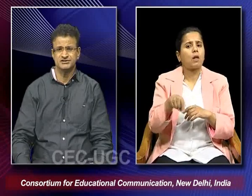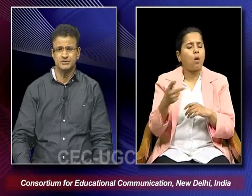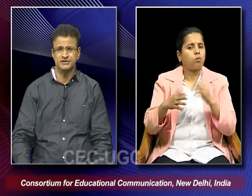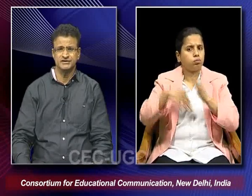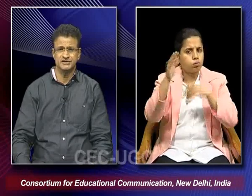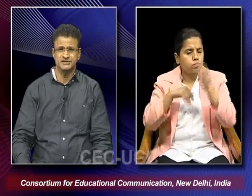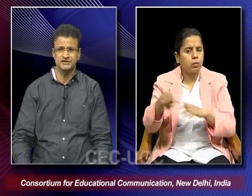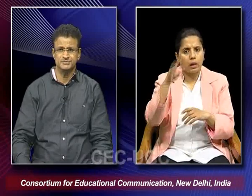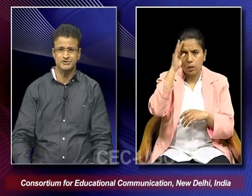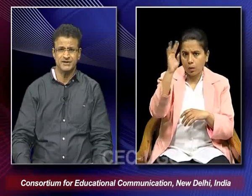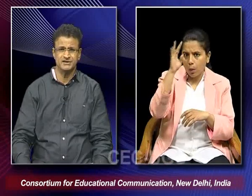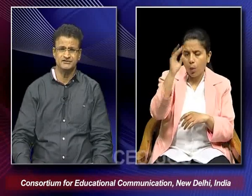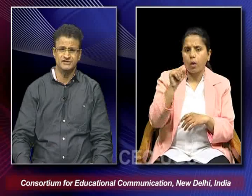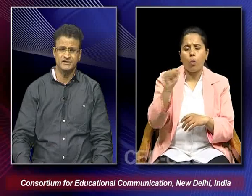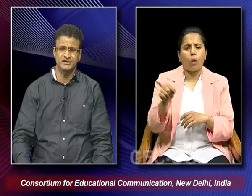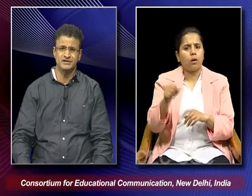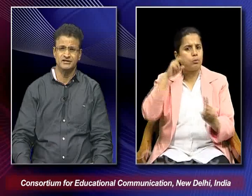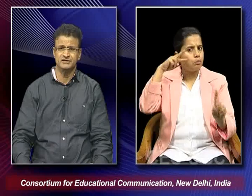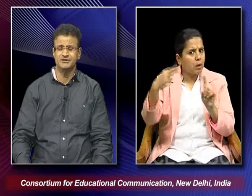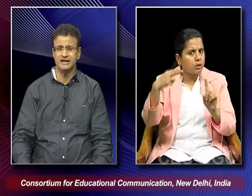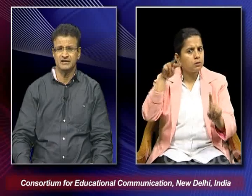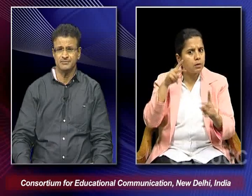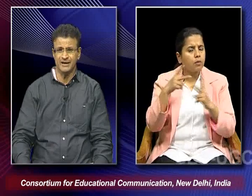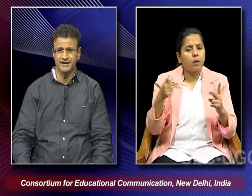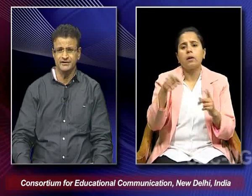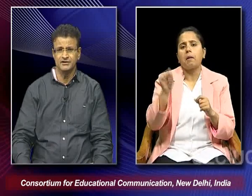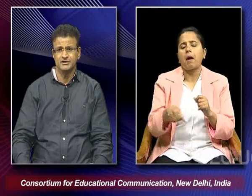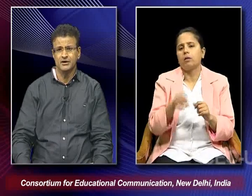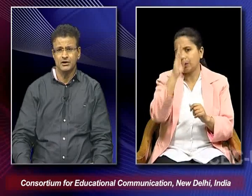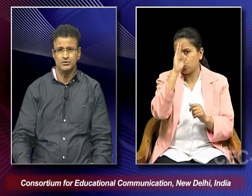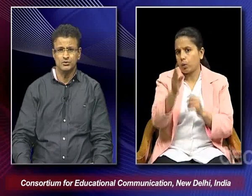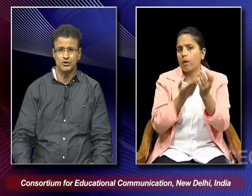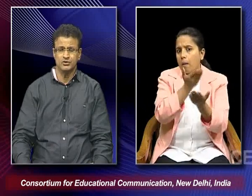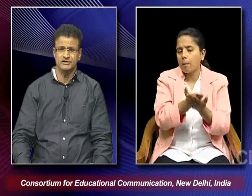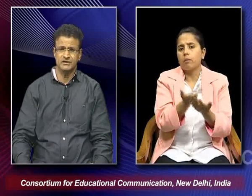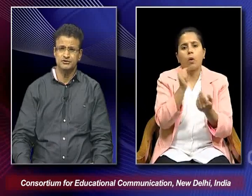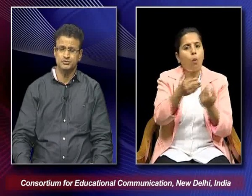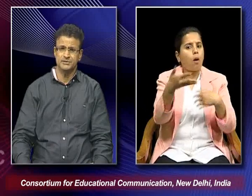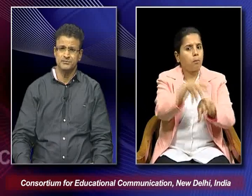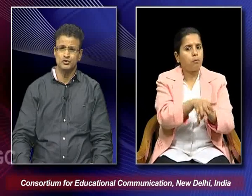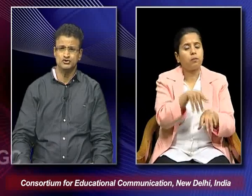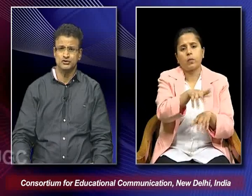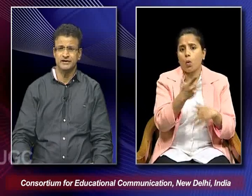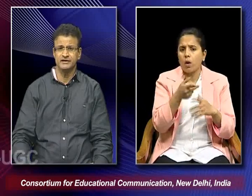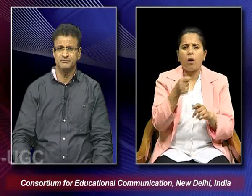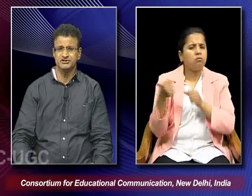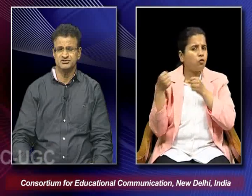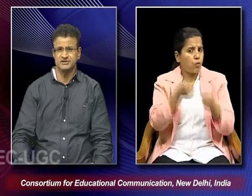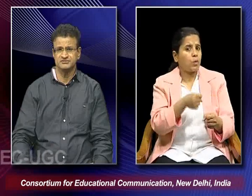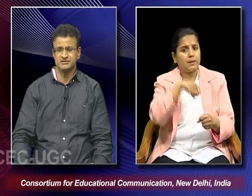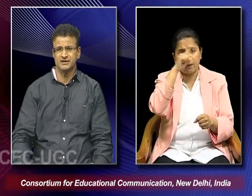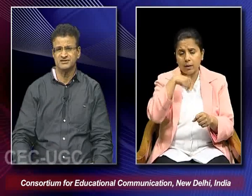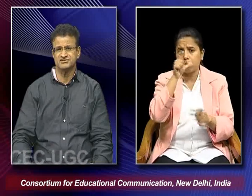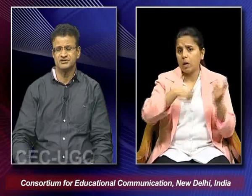these theories and these perspectives, they can neither be directly applied to, nor they can be superimposed on the Indian